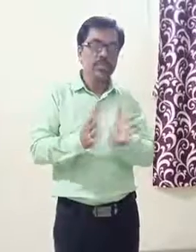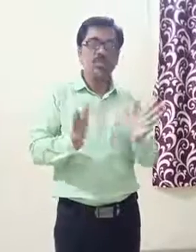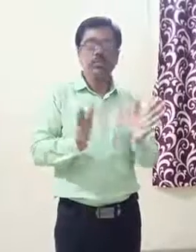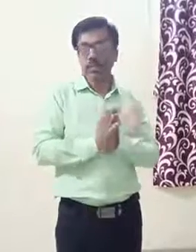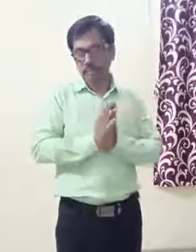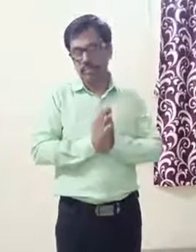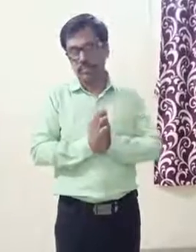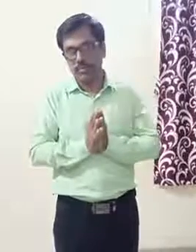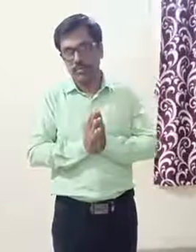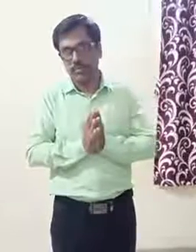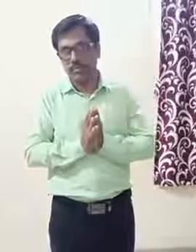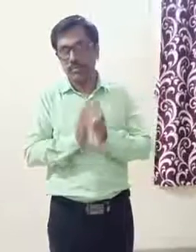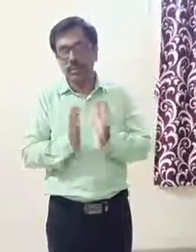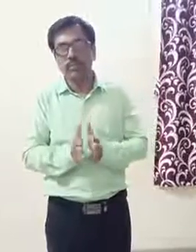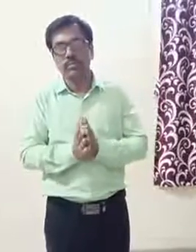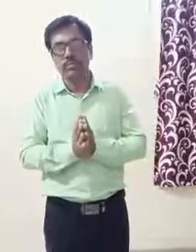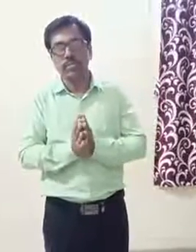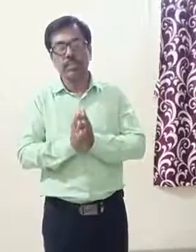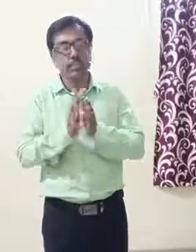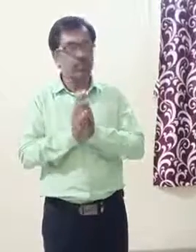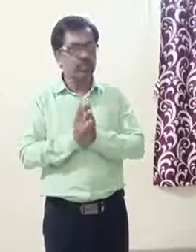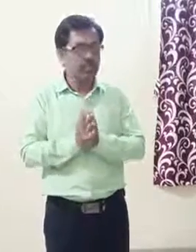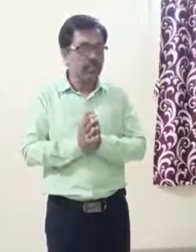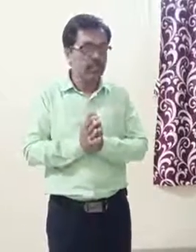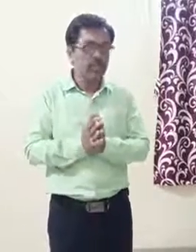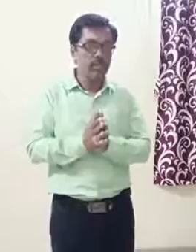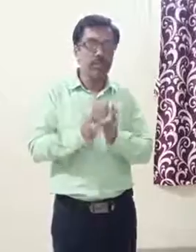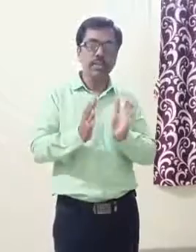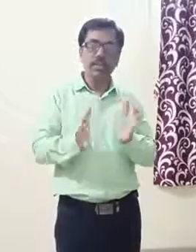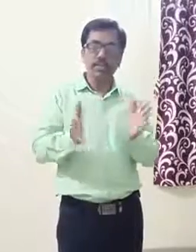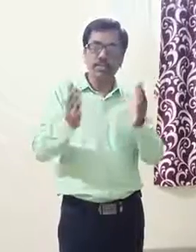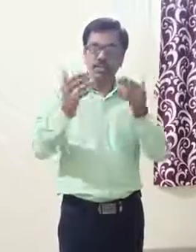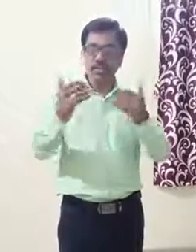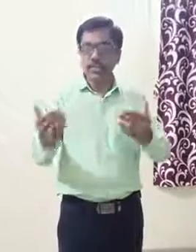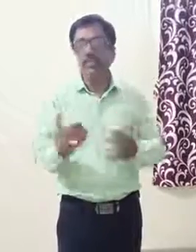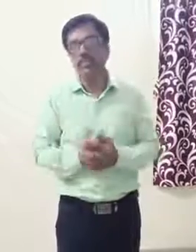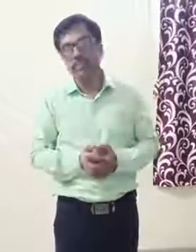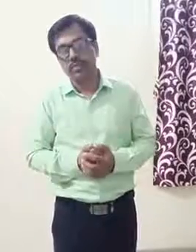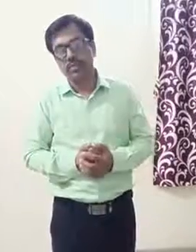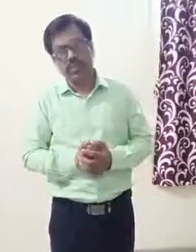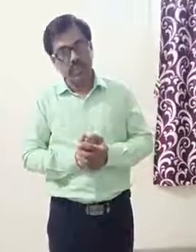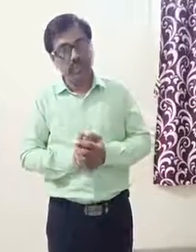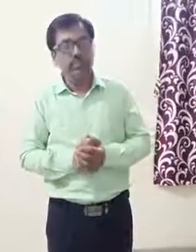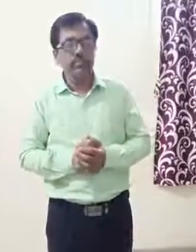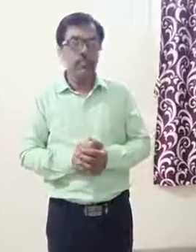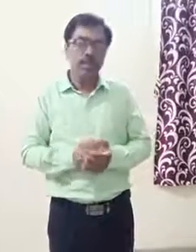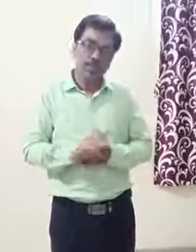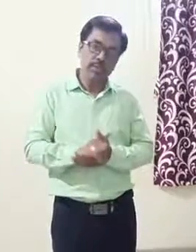on birth. We all know that French society was divided into the estates, clergy, nobility